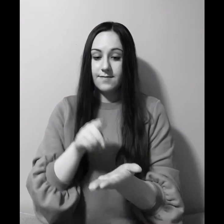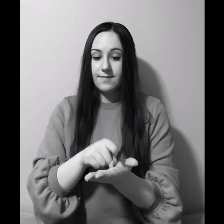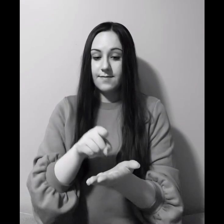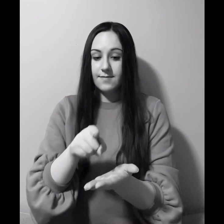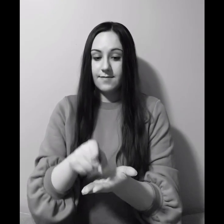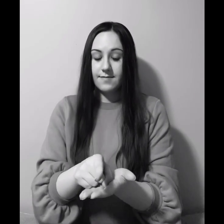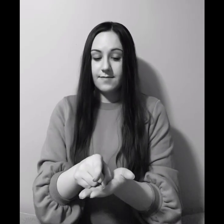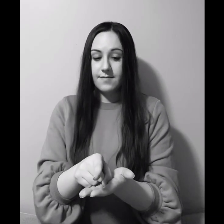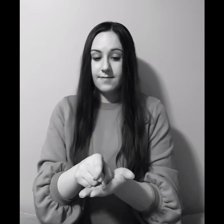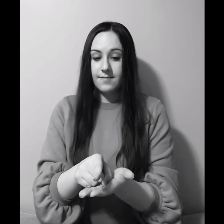it